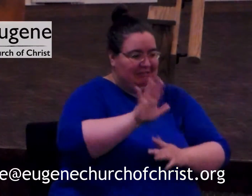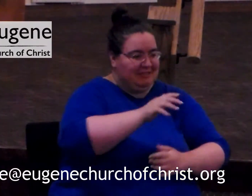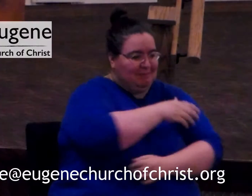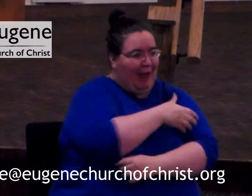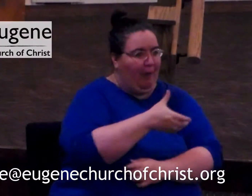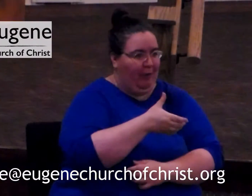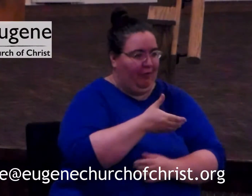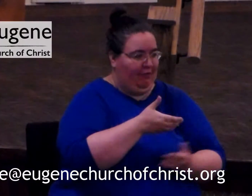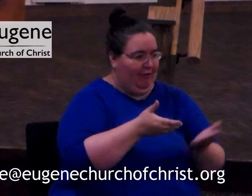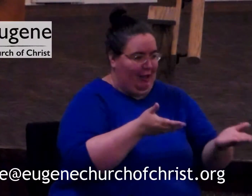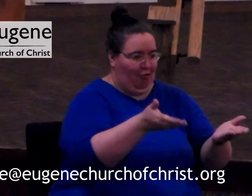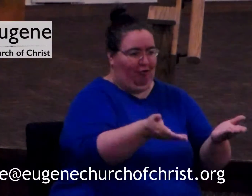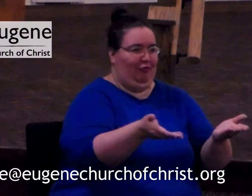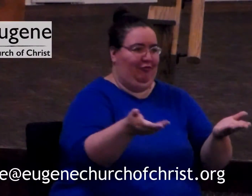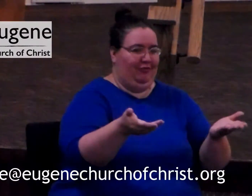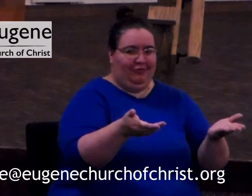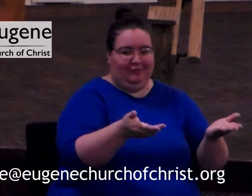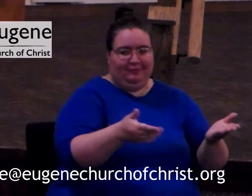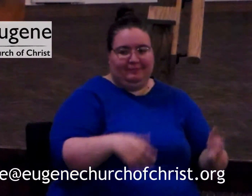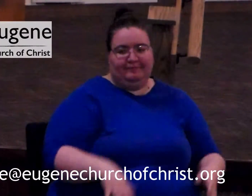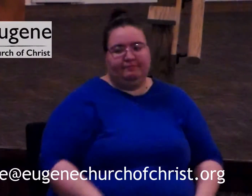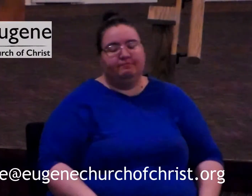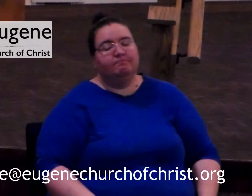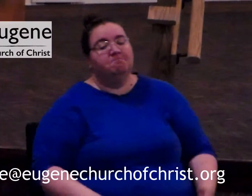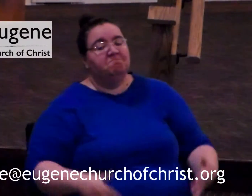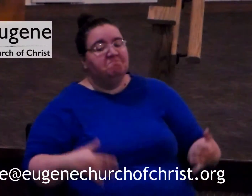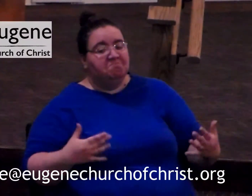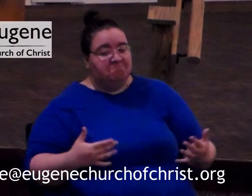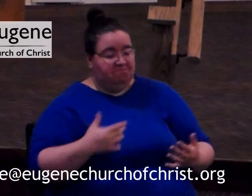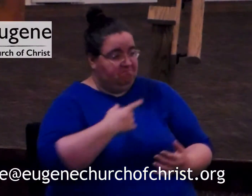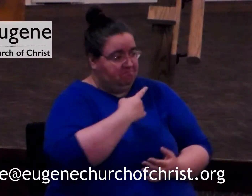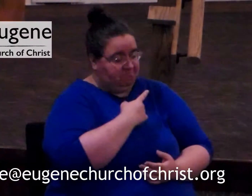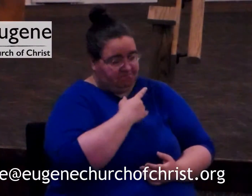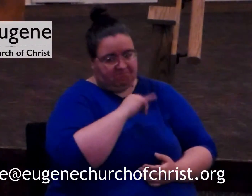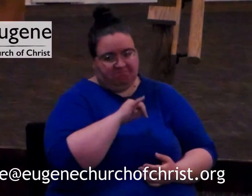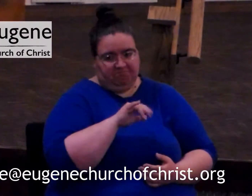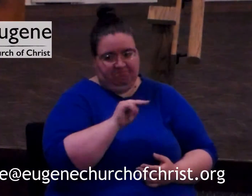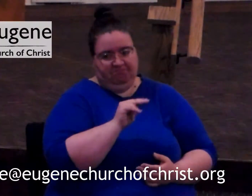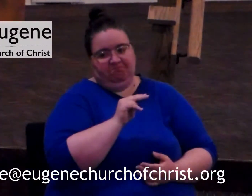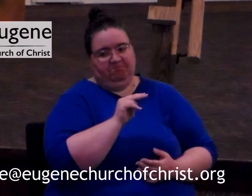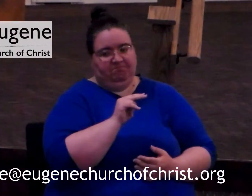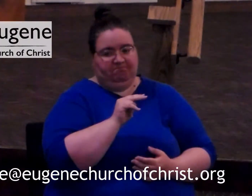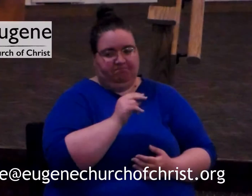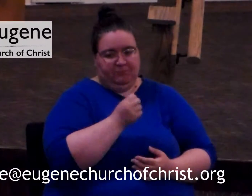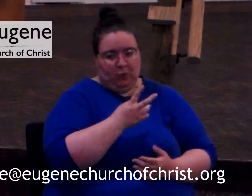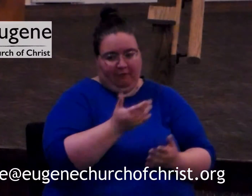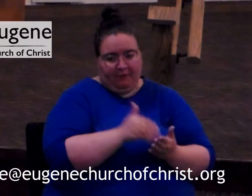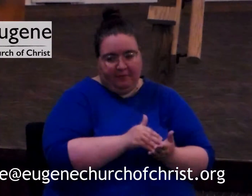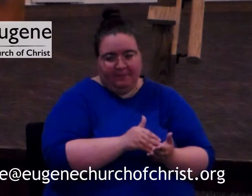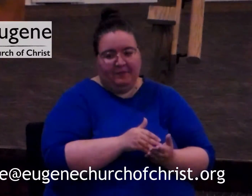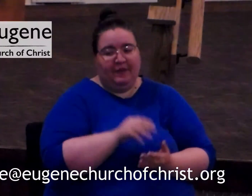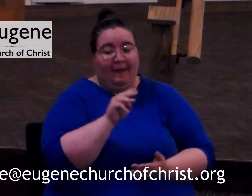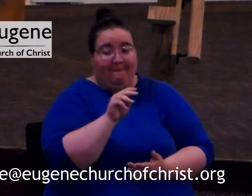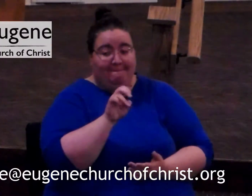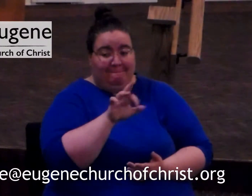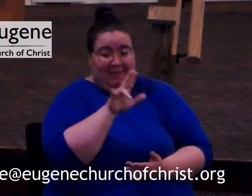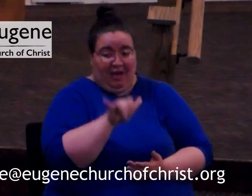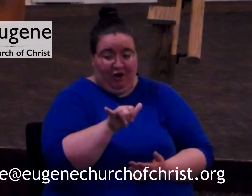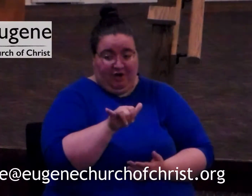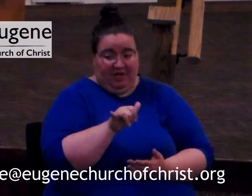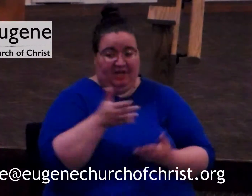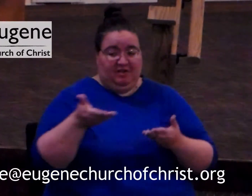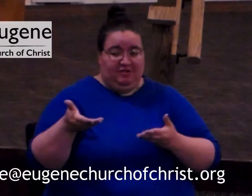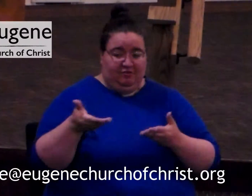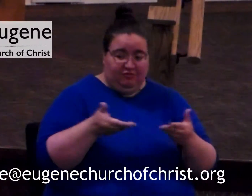Mary took about a pint of pure nard, an expensive perfume. She poured it on Jesus' feet and wiped his feet with